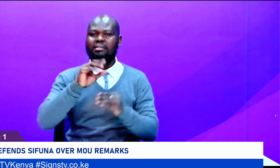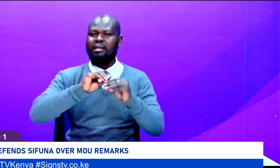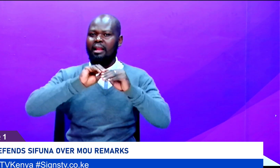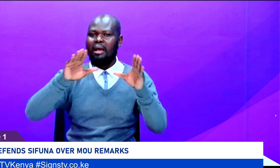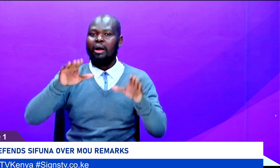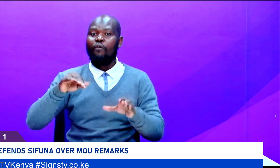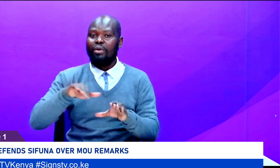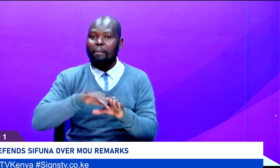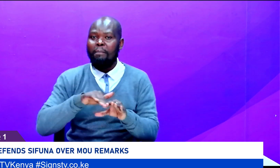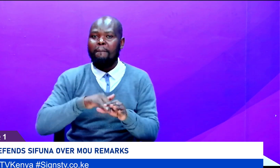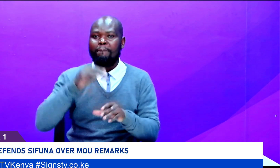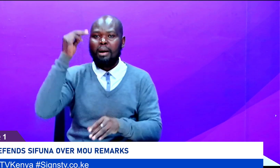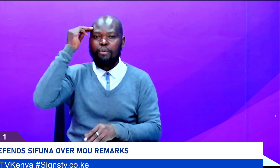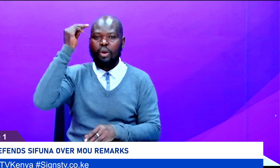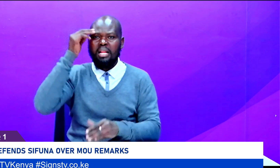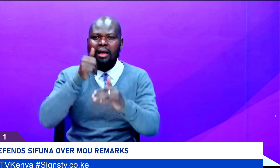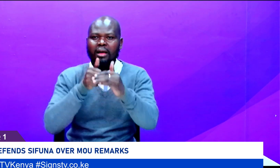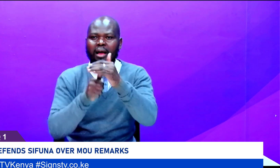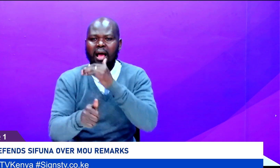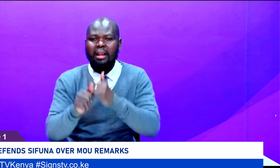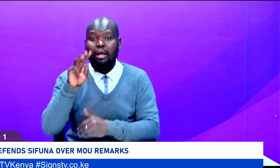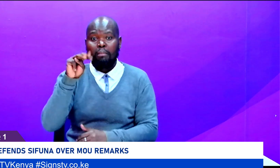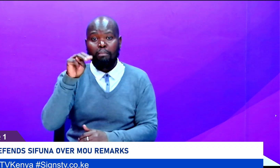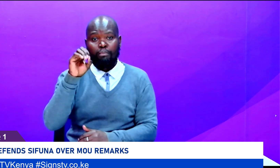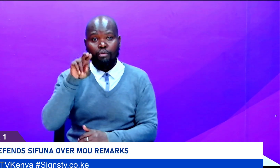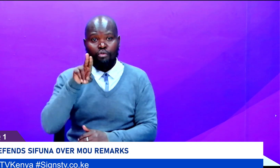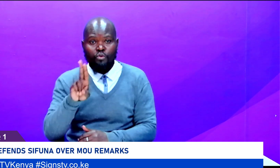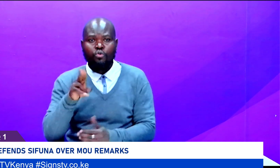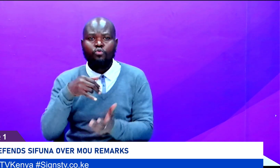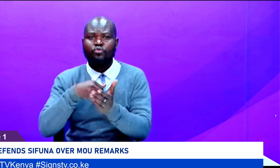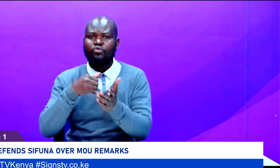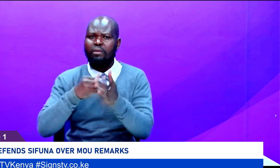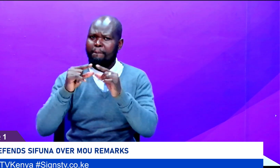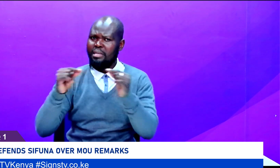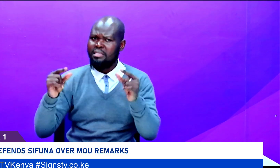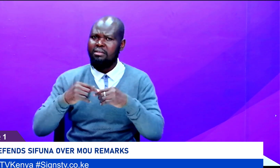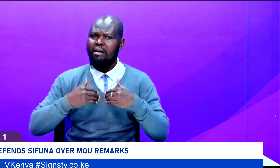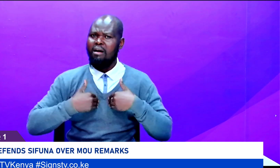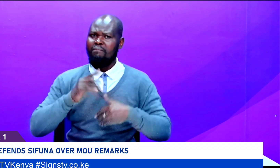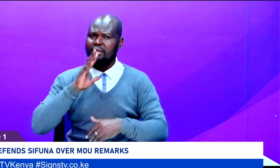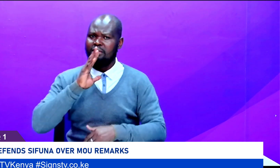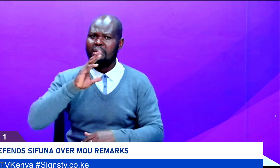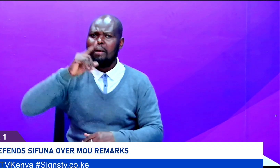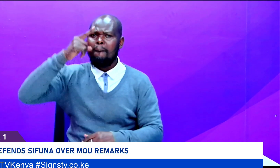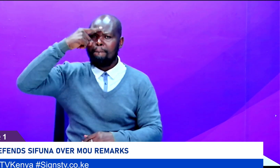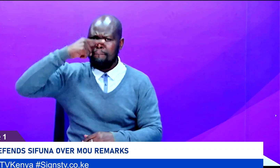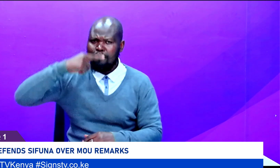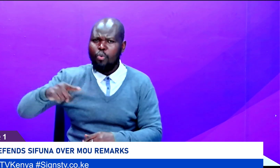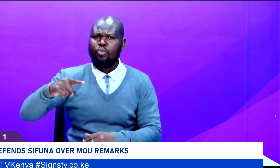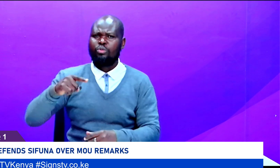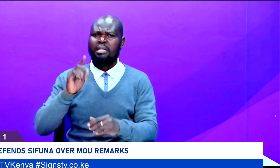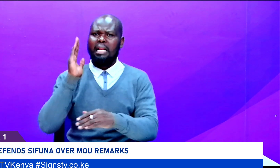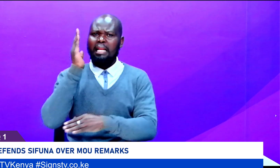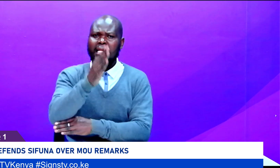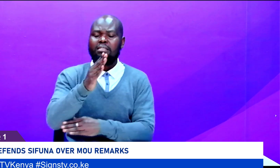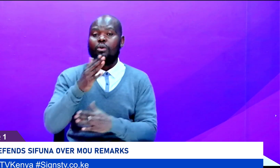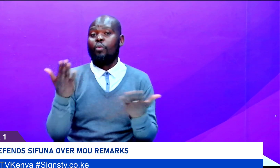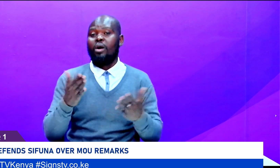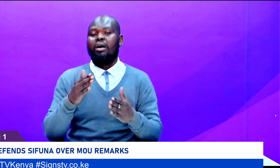growing tensions following Sifuna's bold declaration that the memorandum of understanding between